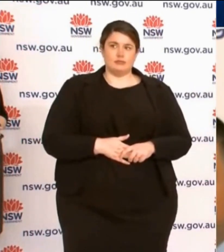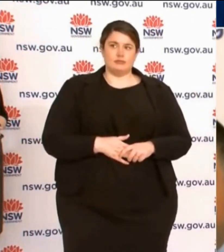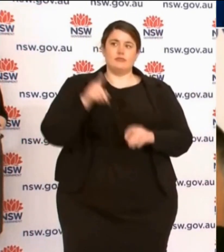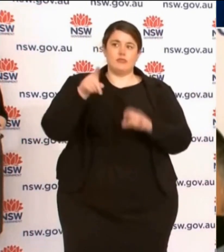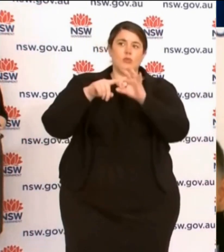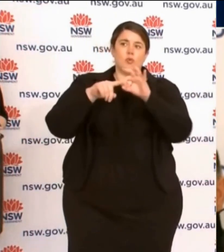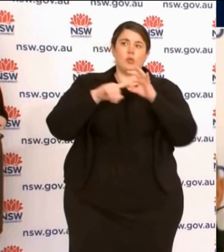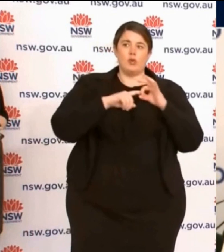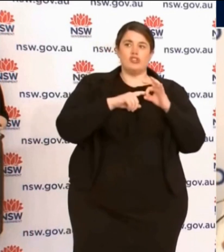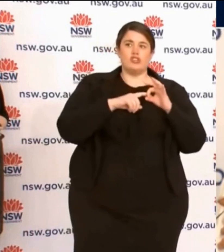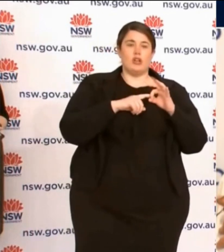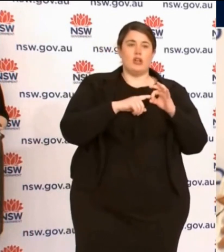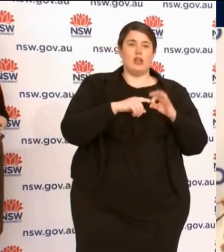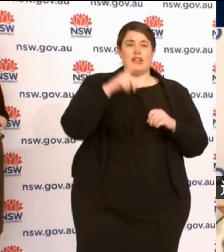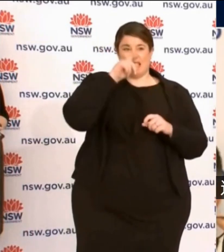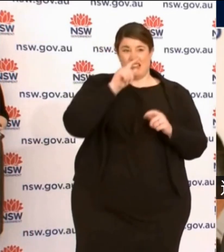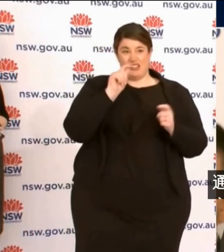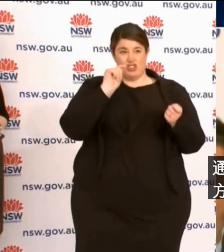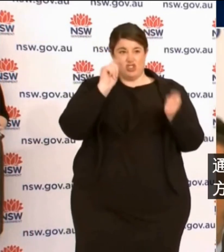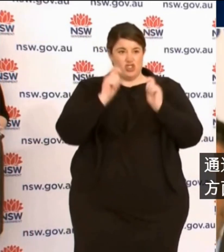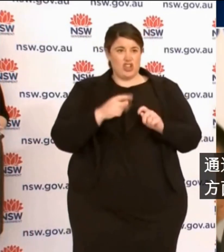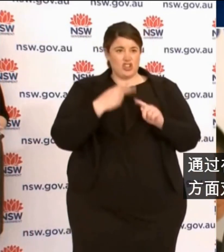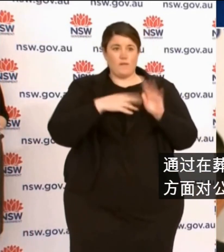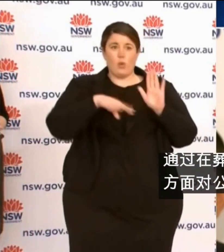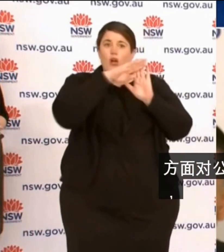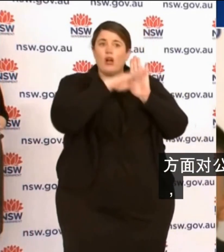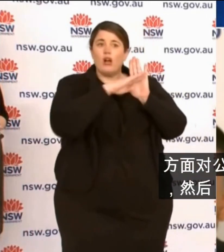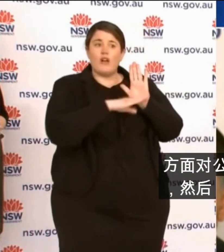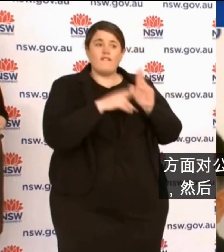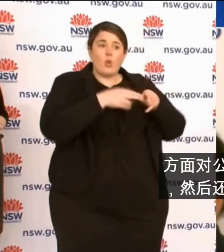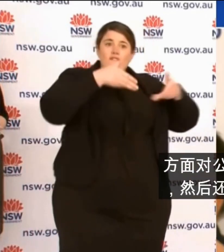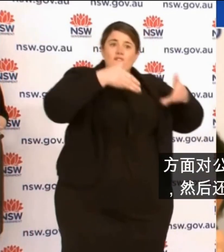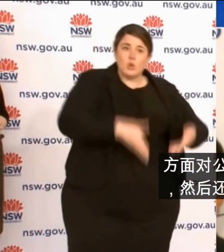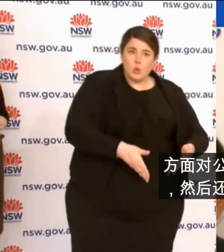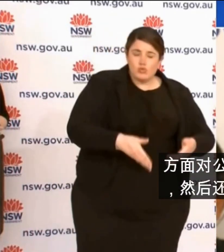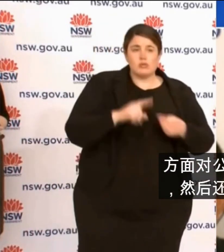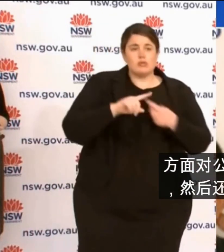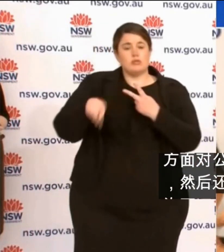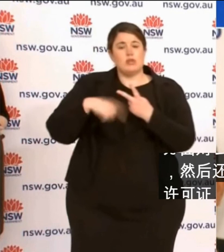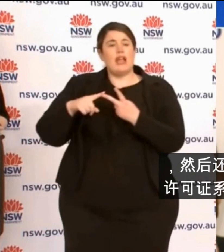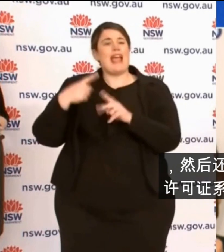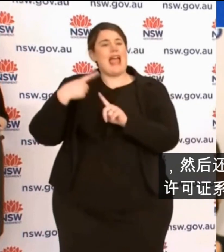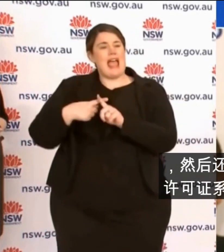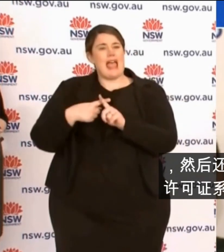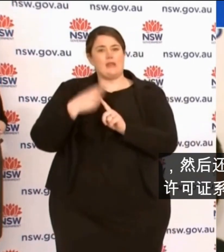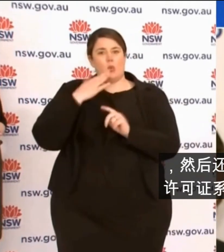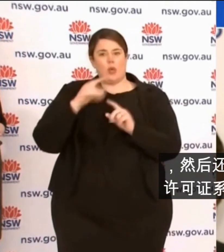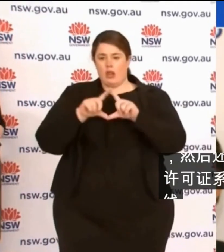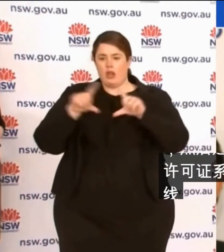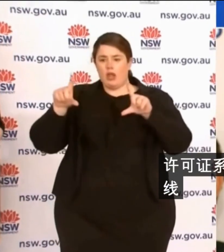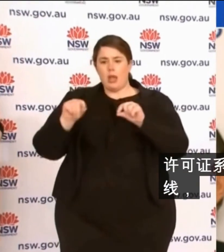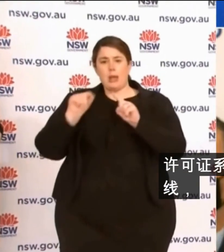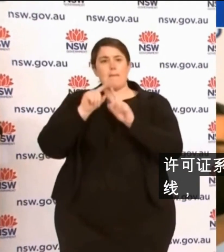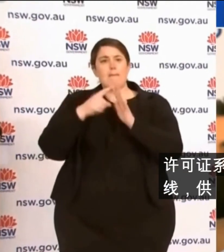Can you run us through the changes, quick fire, run us through the changes to the public health orders in terms of funerals, etc., and then also when will the permit system be